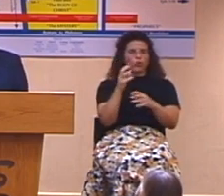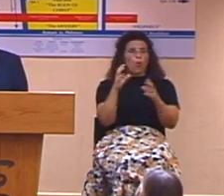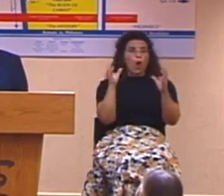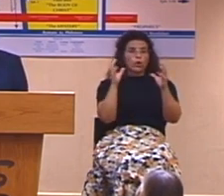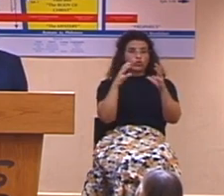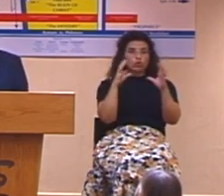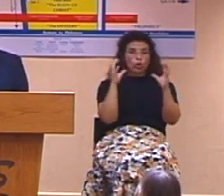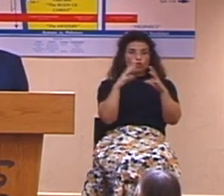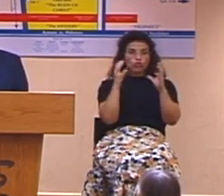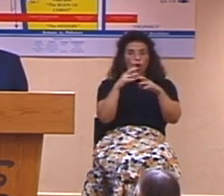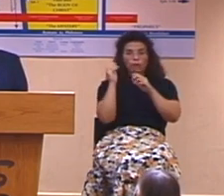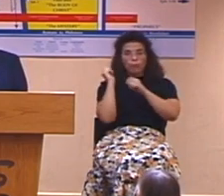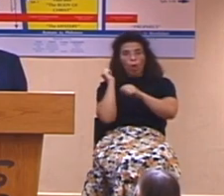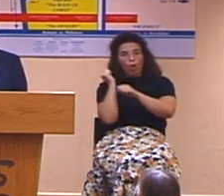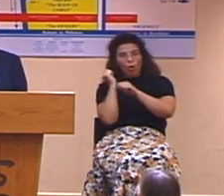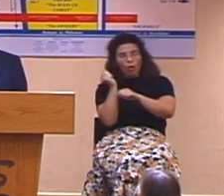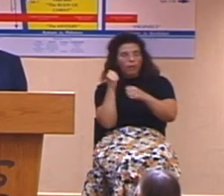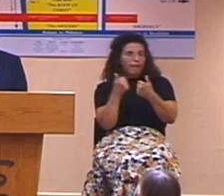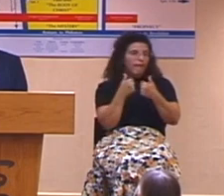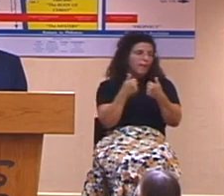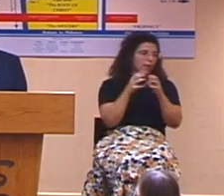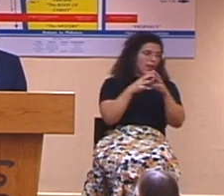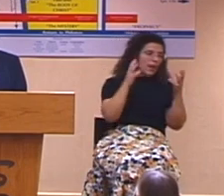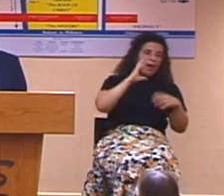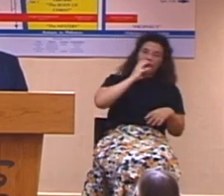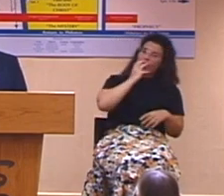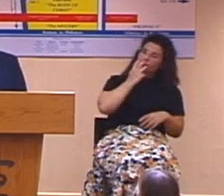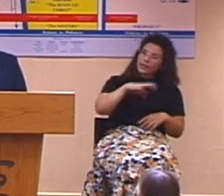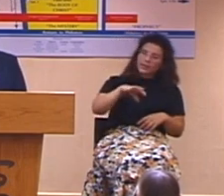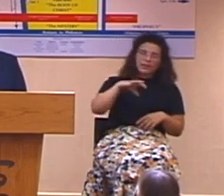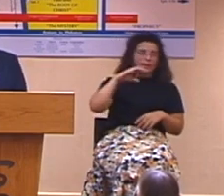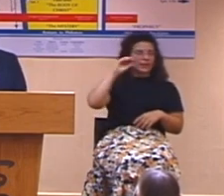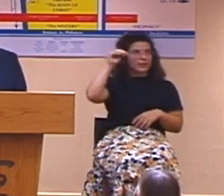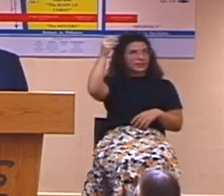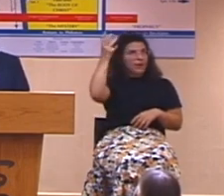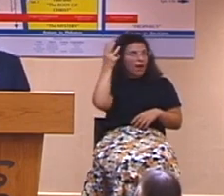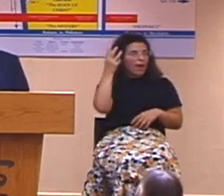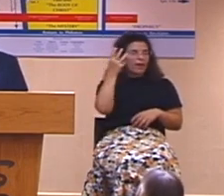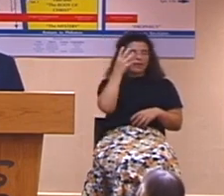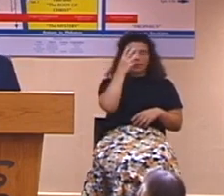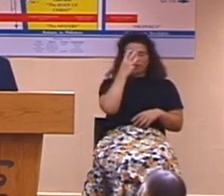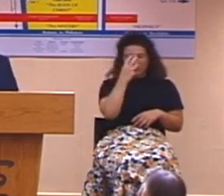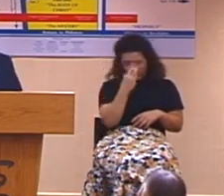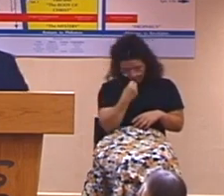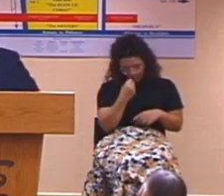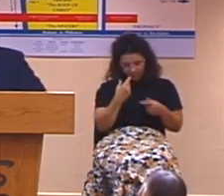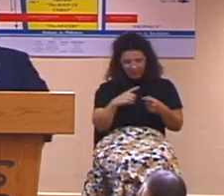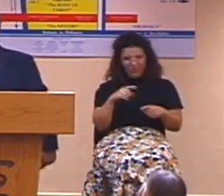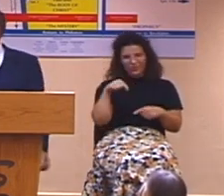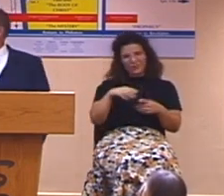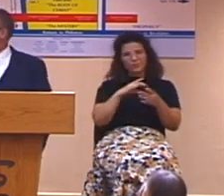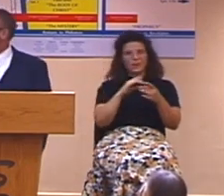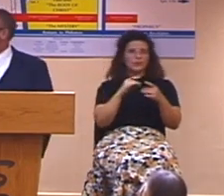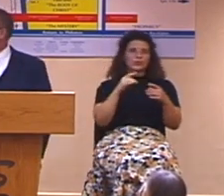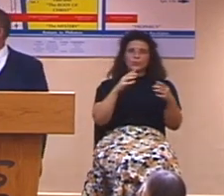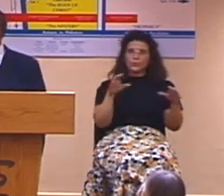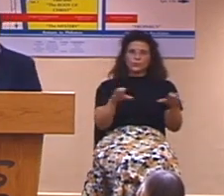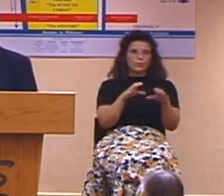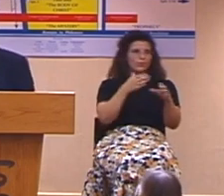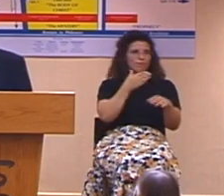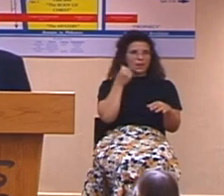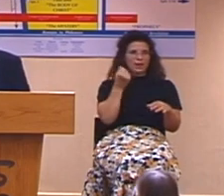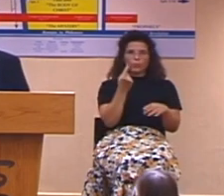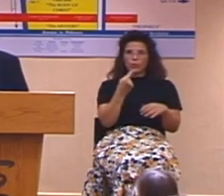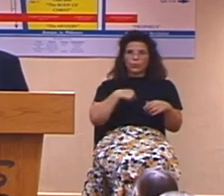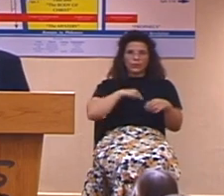game and a lot of heat and sun, and then snooze. So anyway, we'll do the best when we'll have a